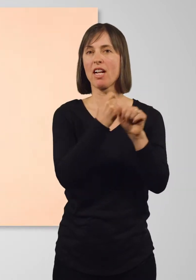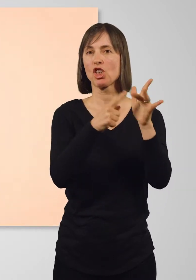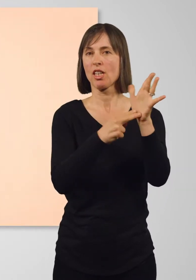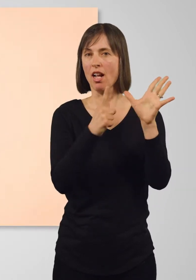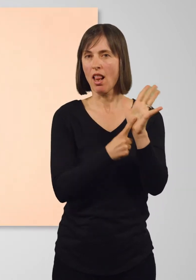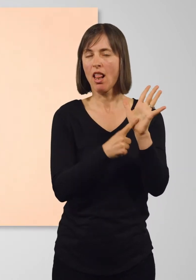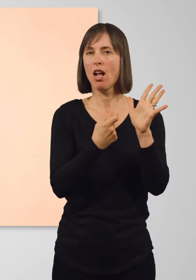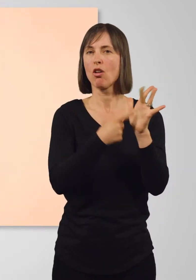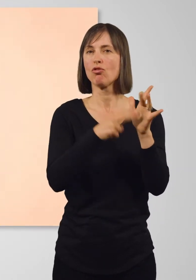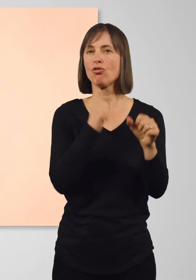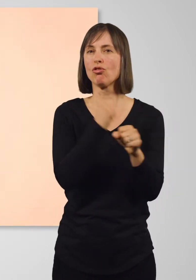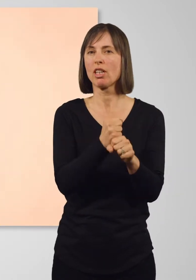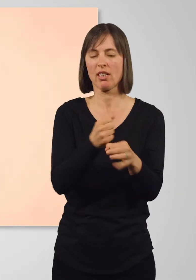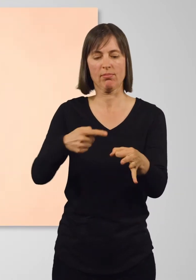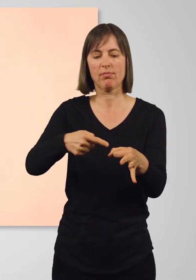Vaginal ring.